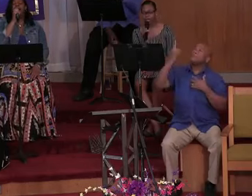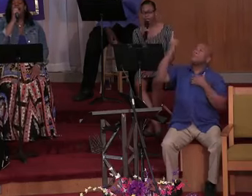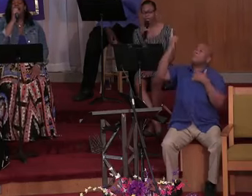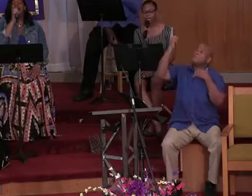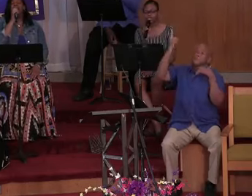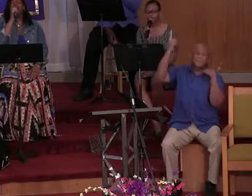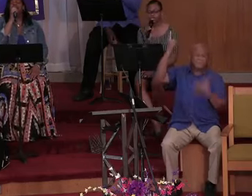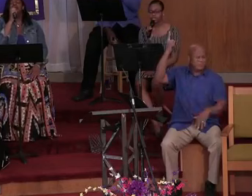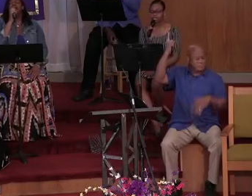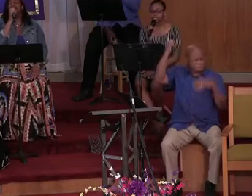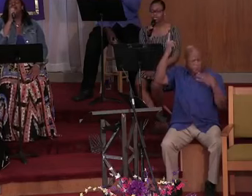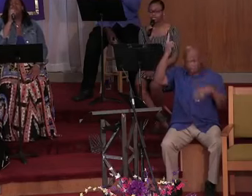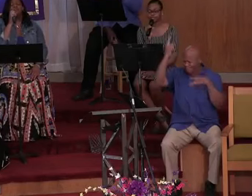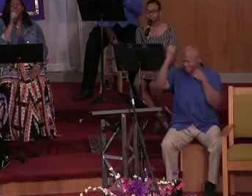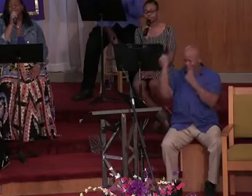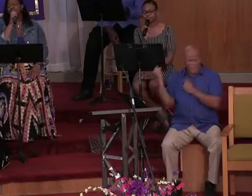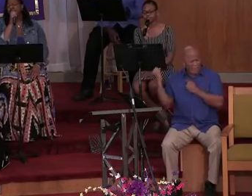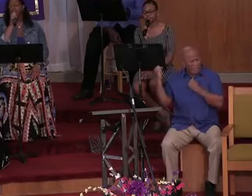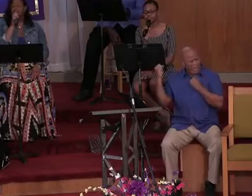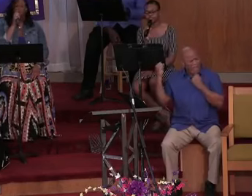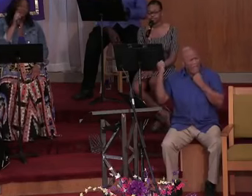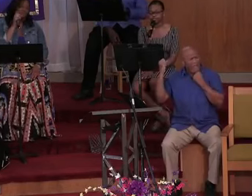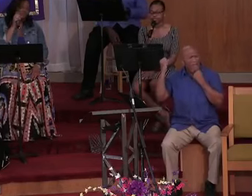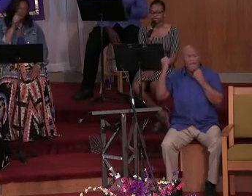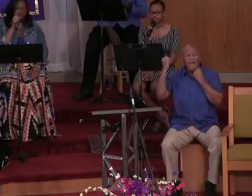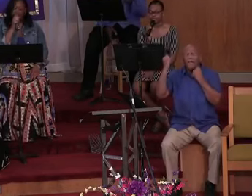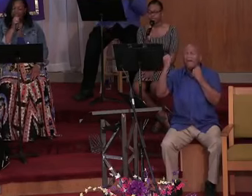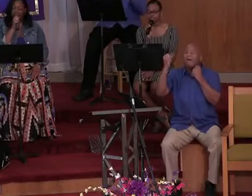Are my strength,